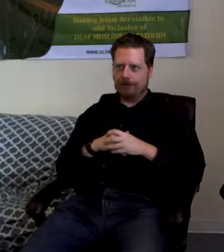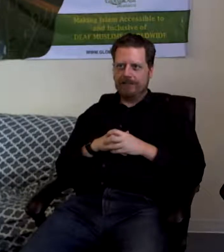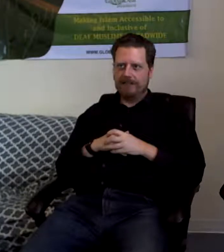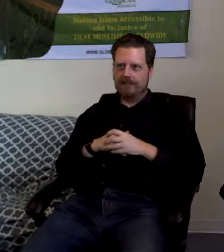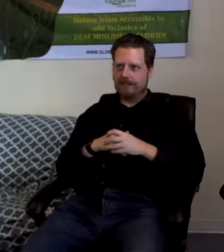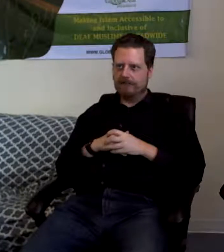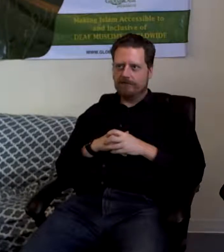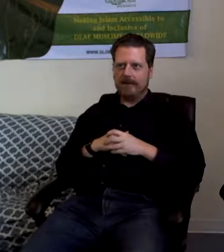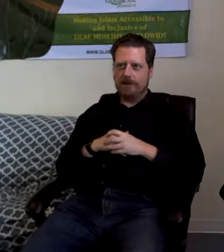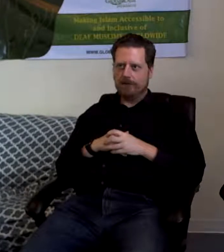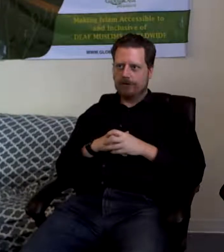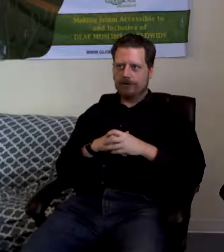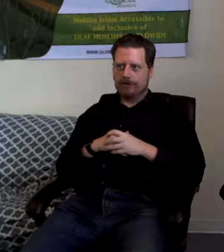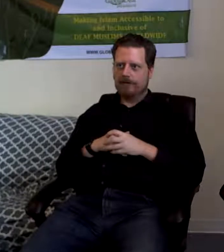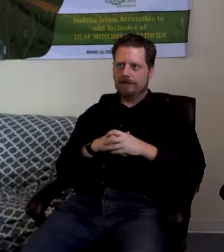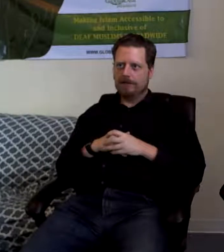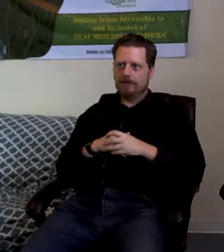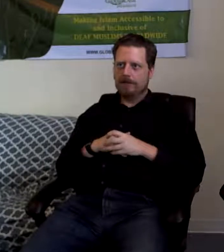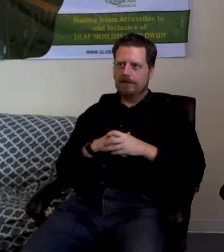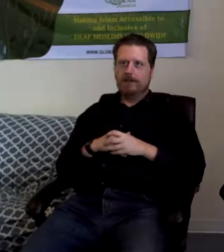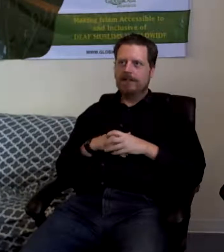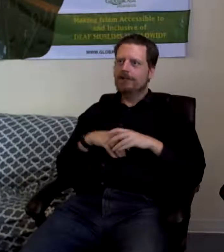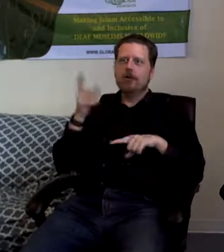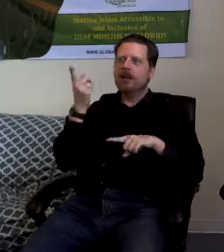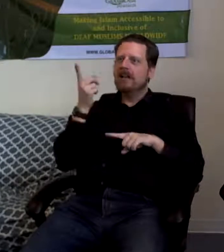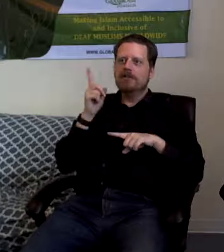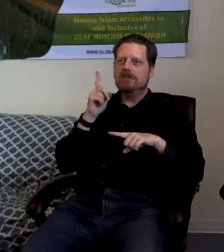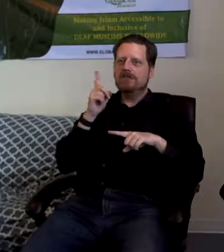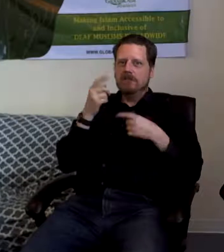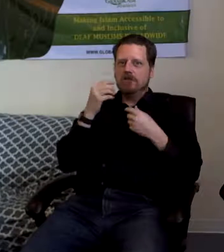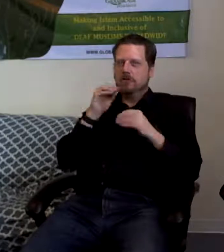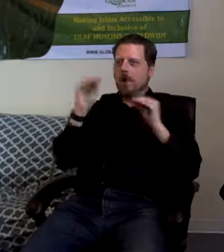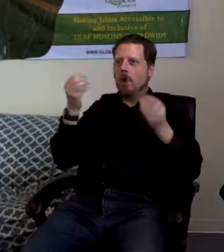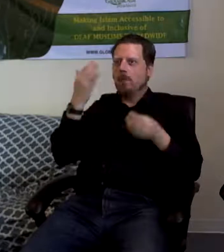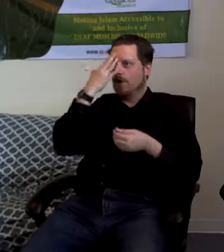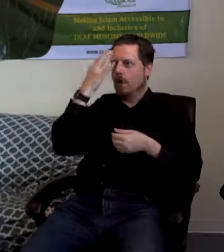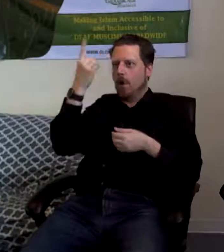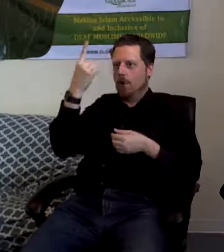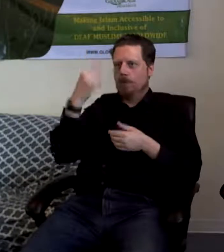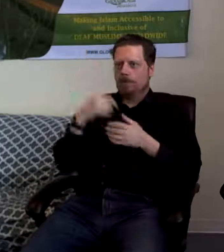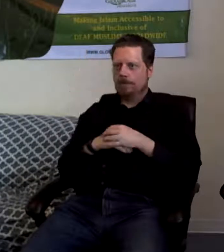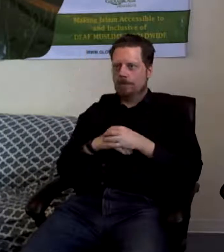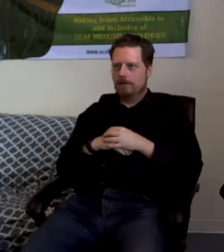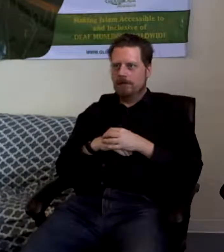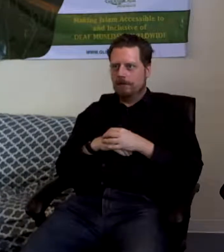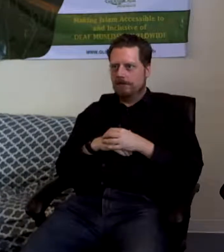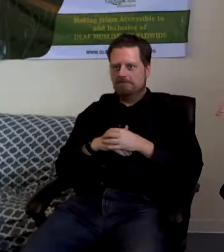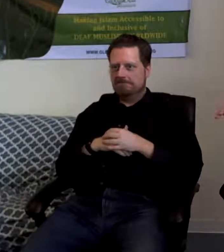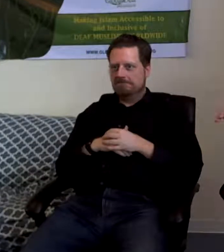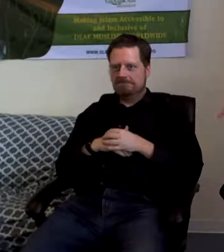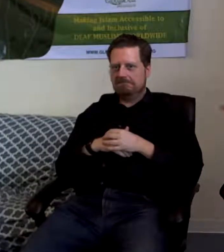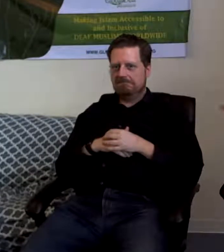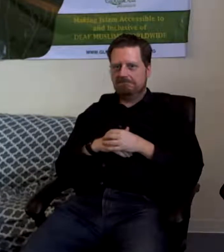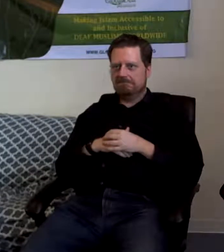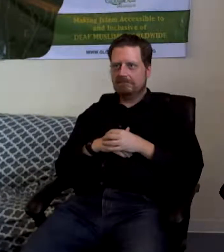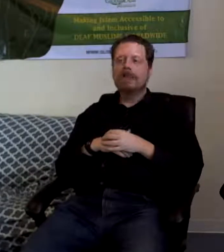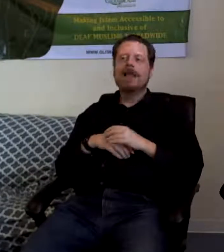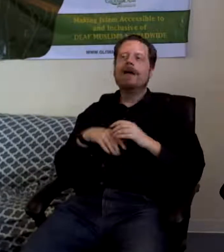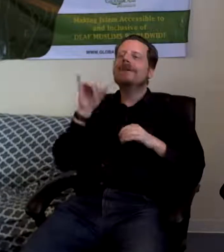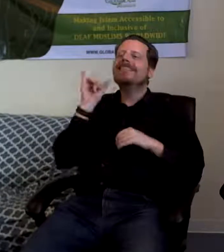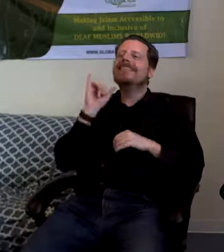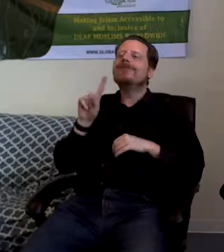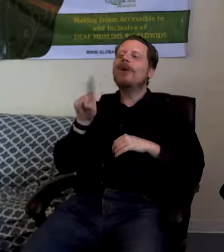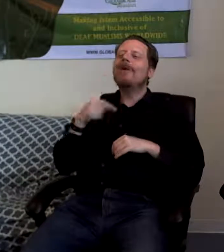Maybe trillions of miles. No, nobody could tell. But let's go on. This is only